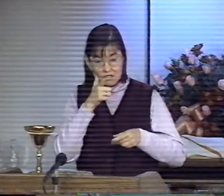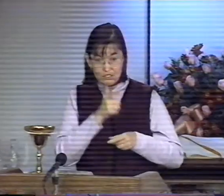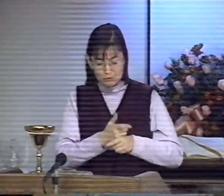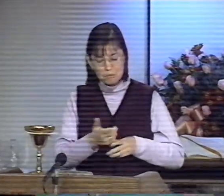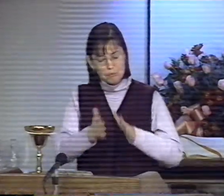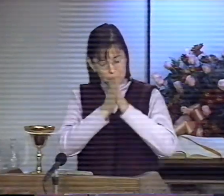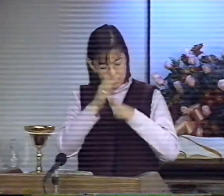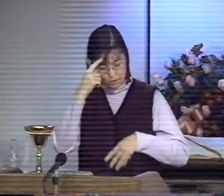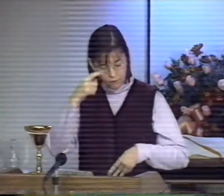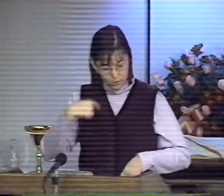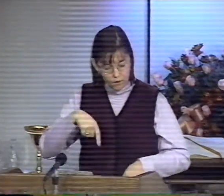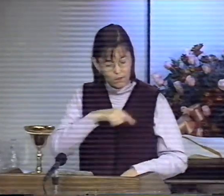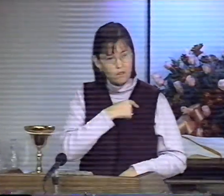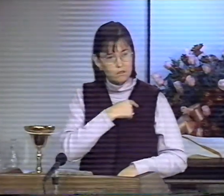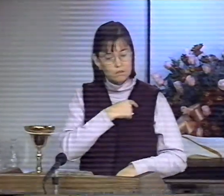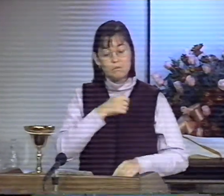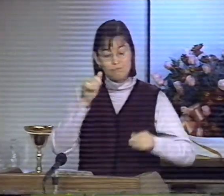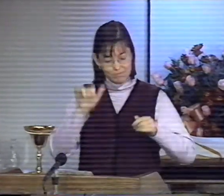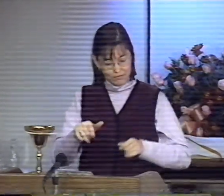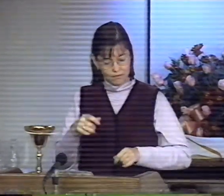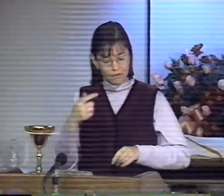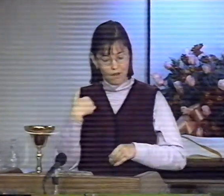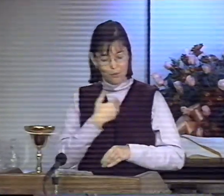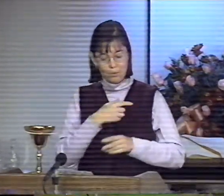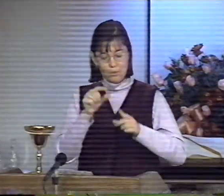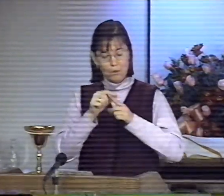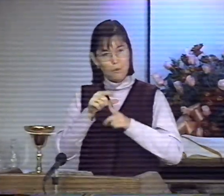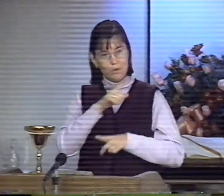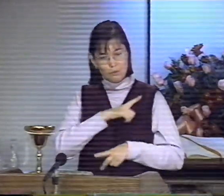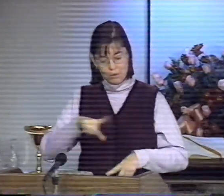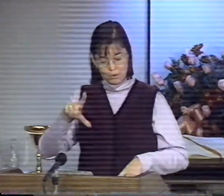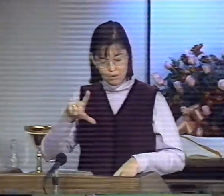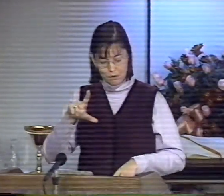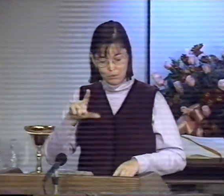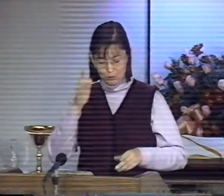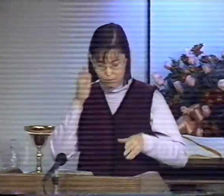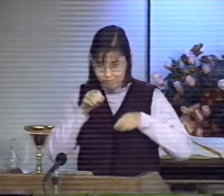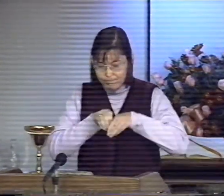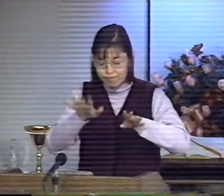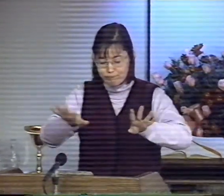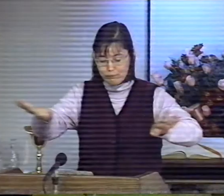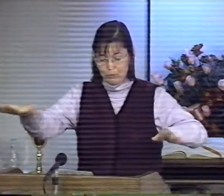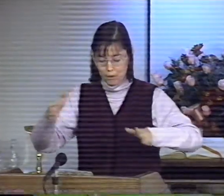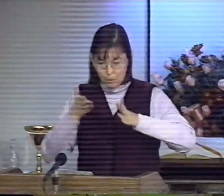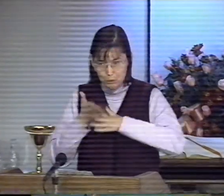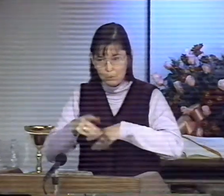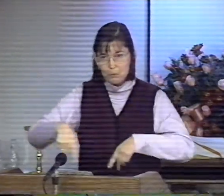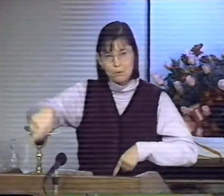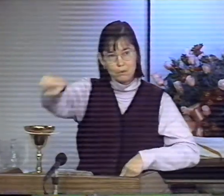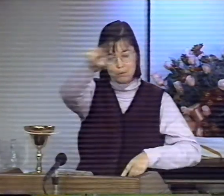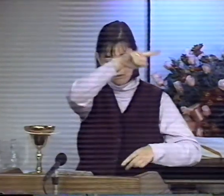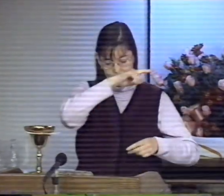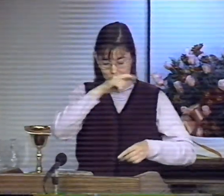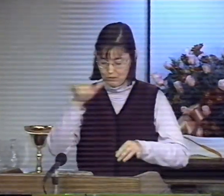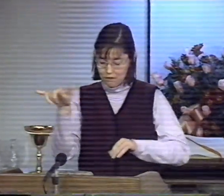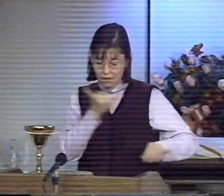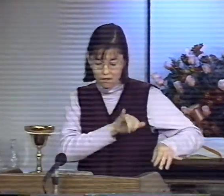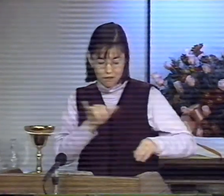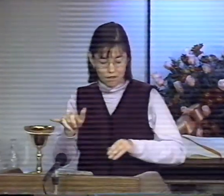Finally, brothers and sisters, pray for us, so that the word of the Lord may speed forward and be glorified as it did